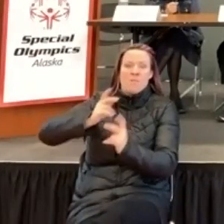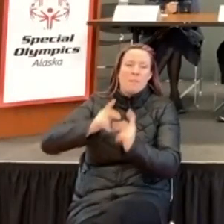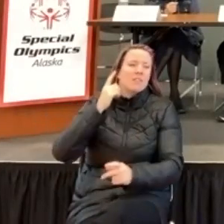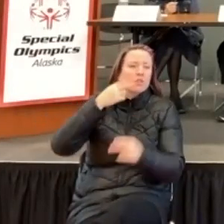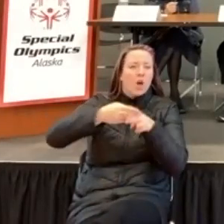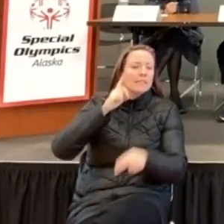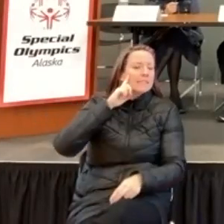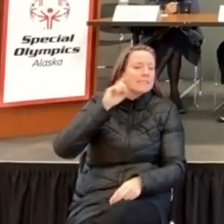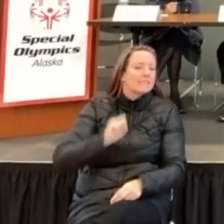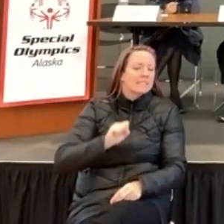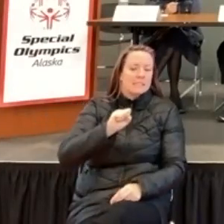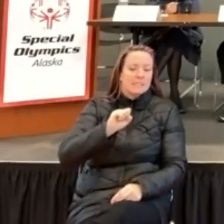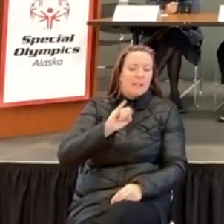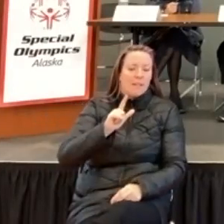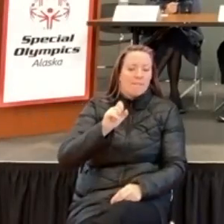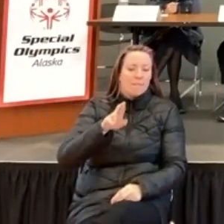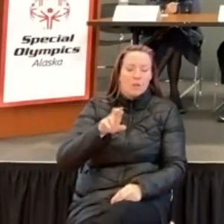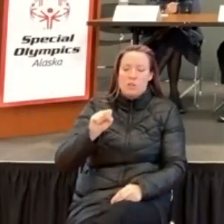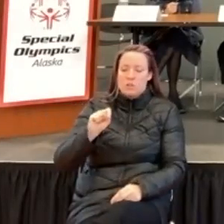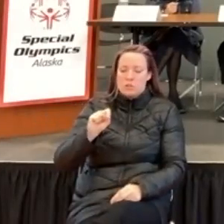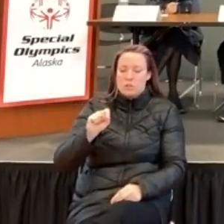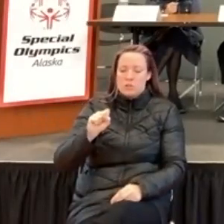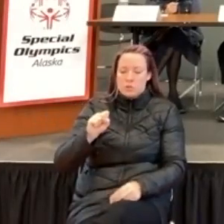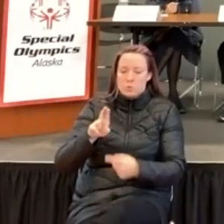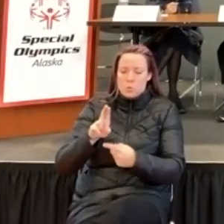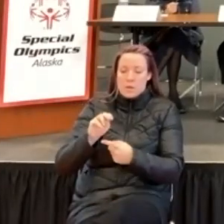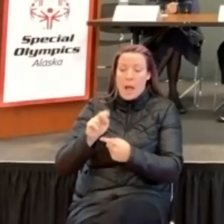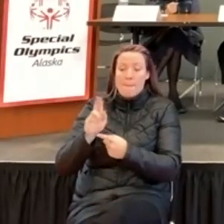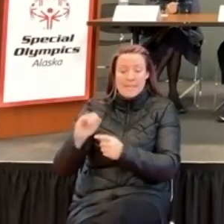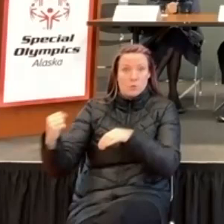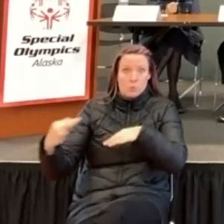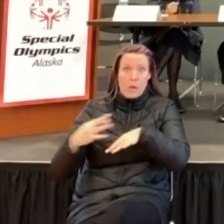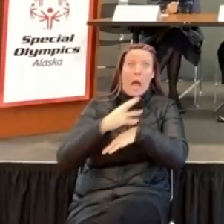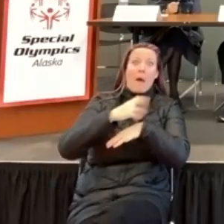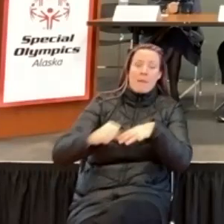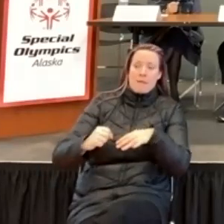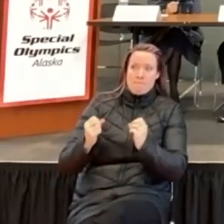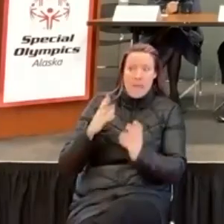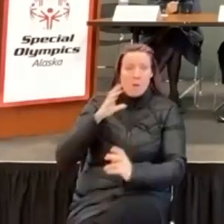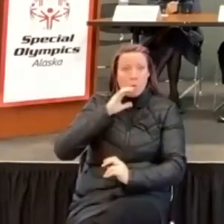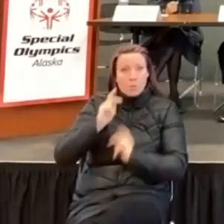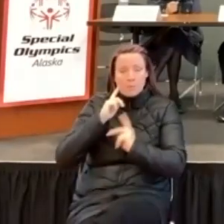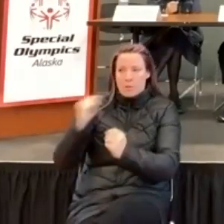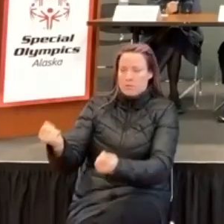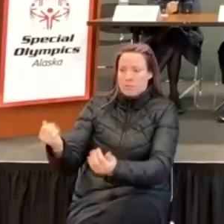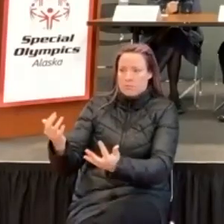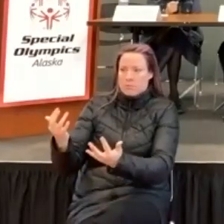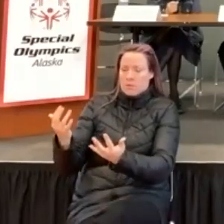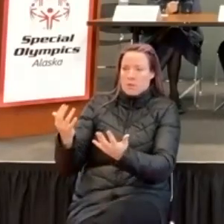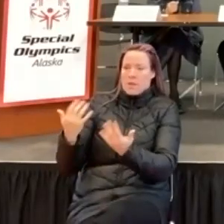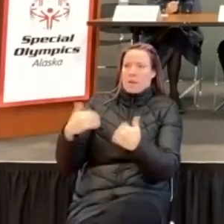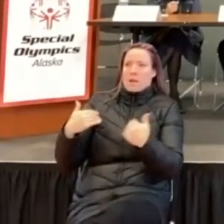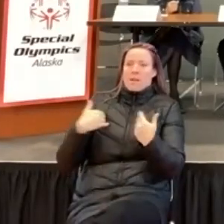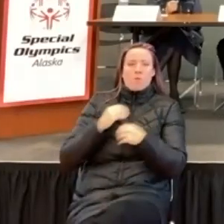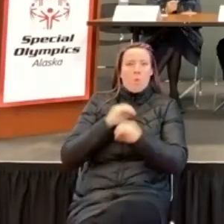that's happening. And being better prepared for us and having some kind of a plan. And we